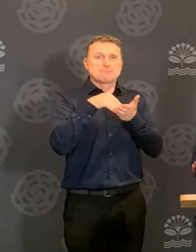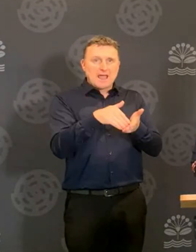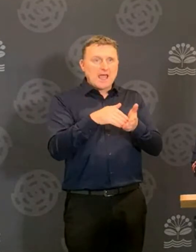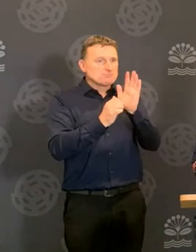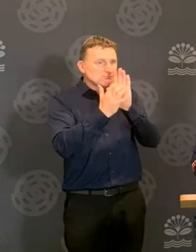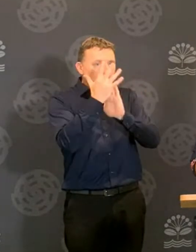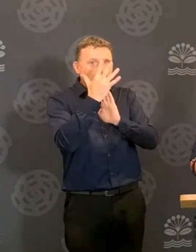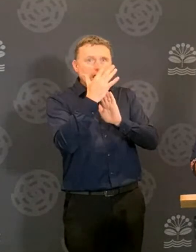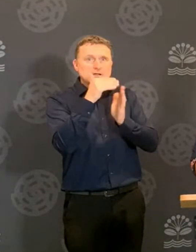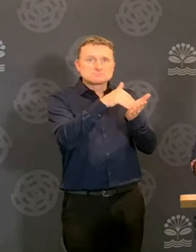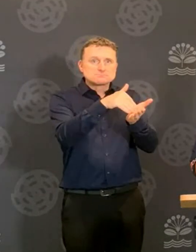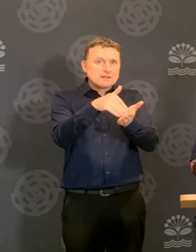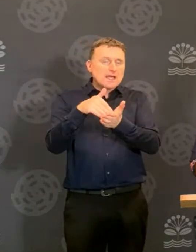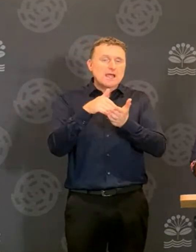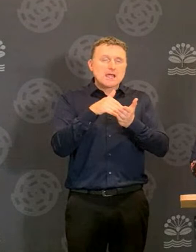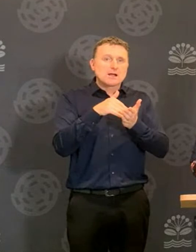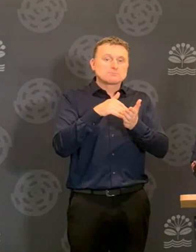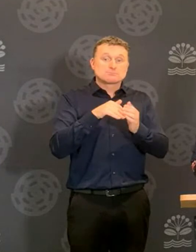to Miki Makoto.